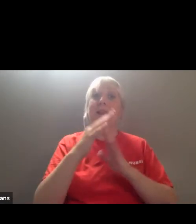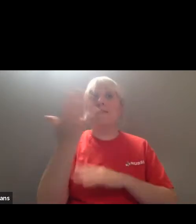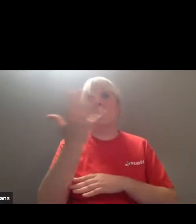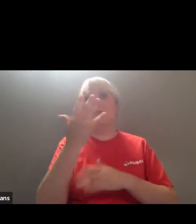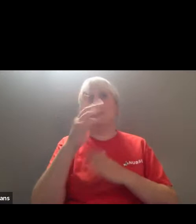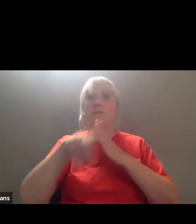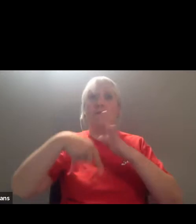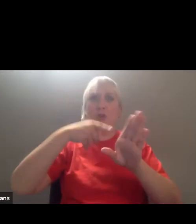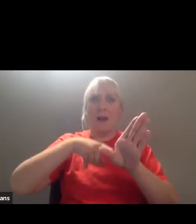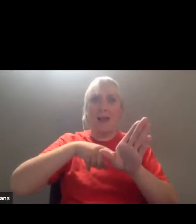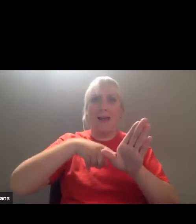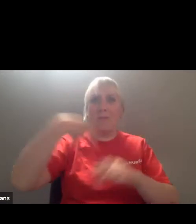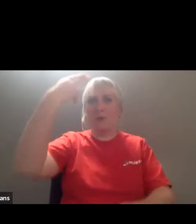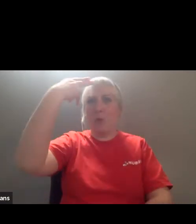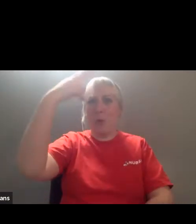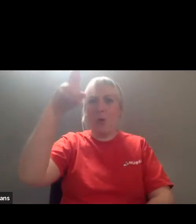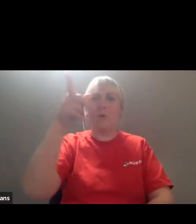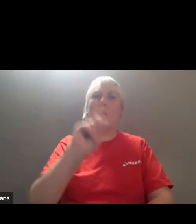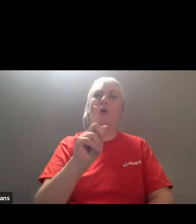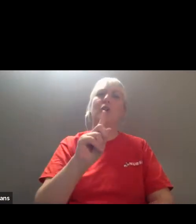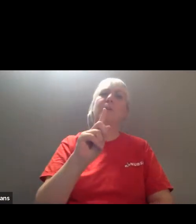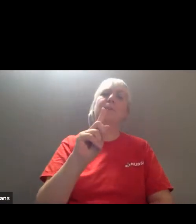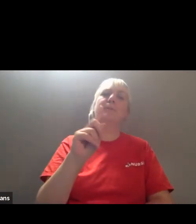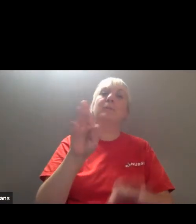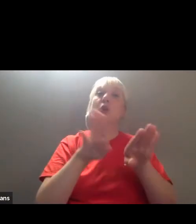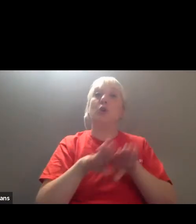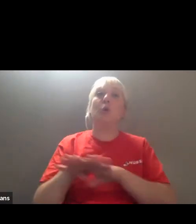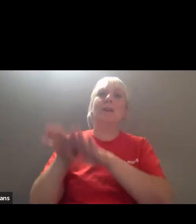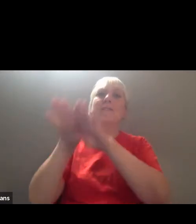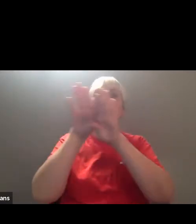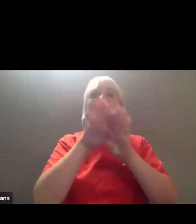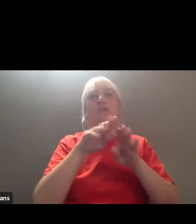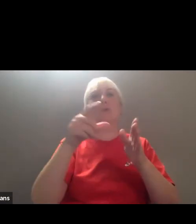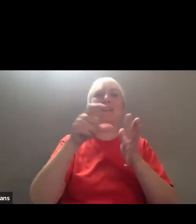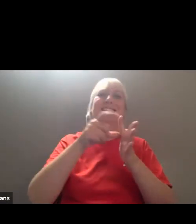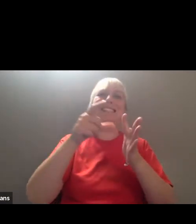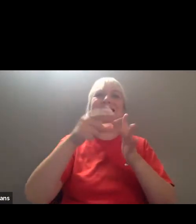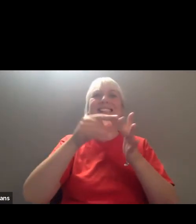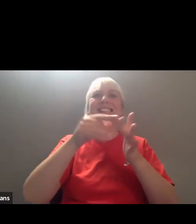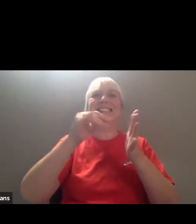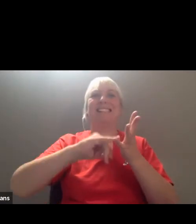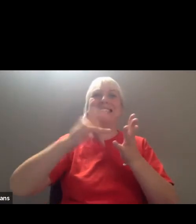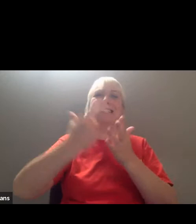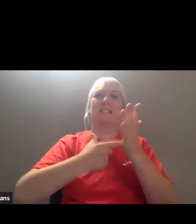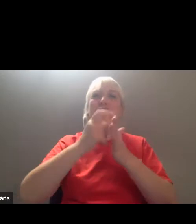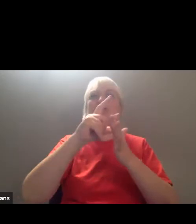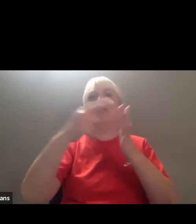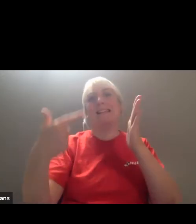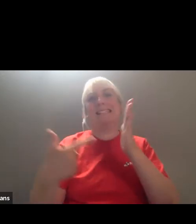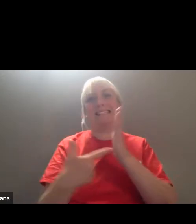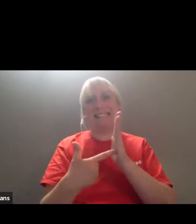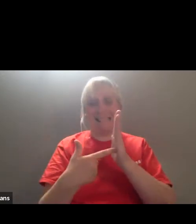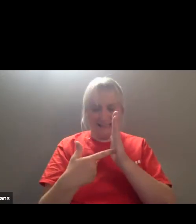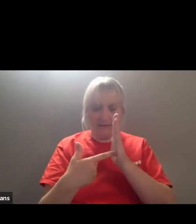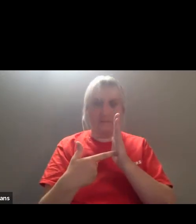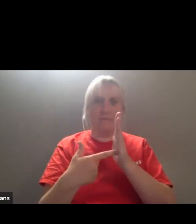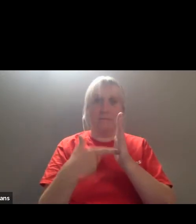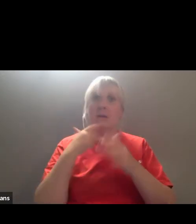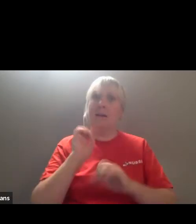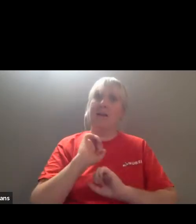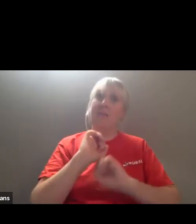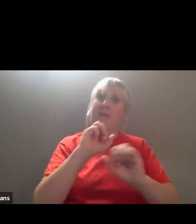called Universal Discredit Social Security. Their 3 demands